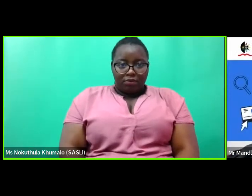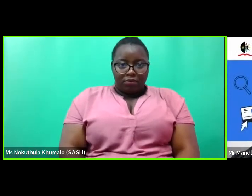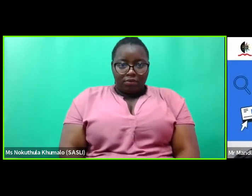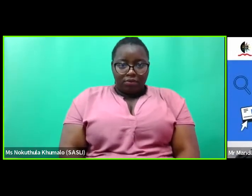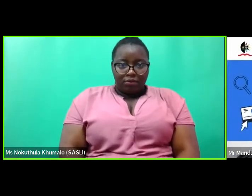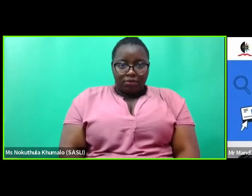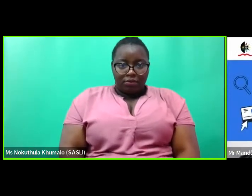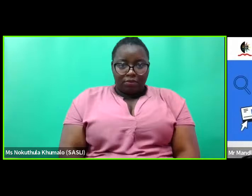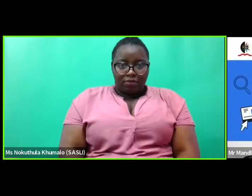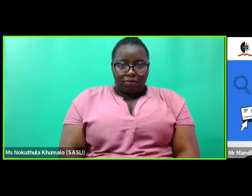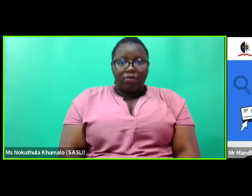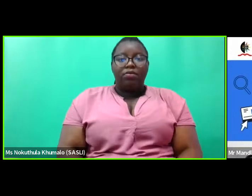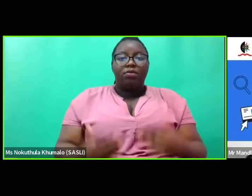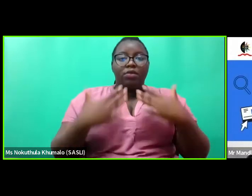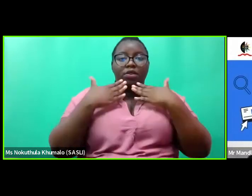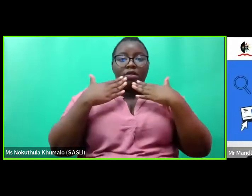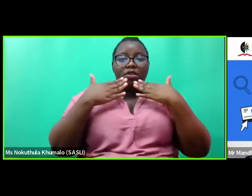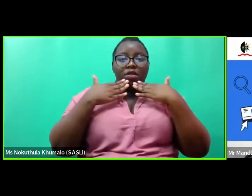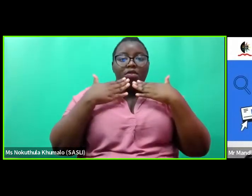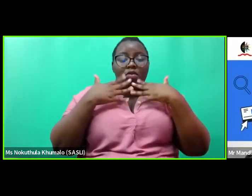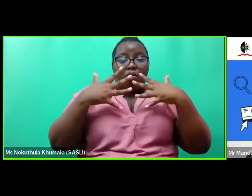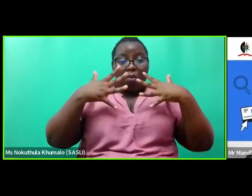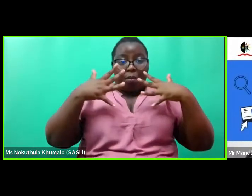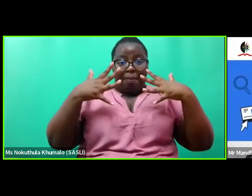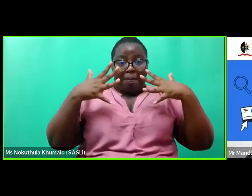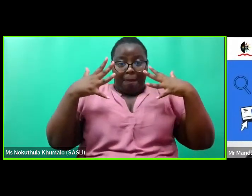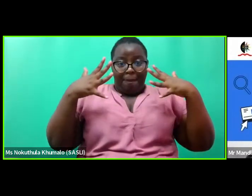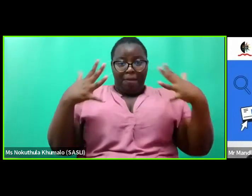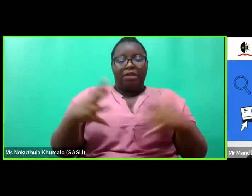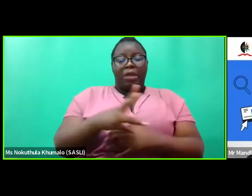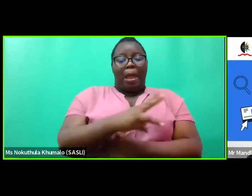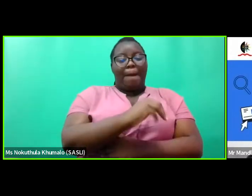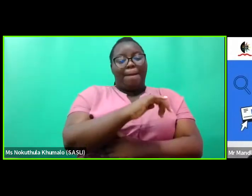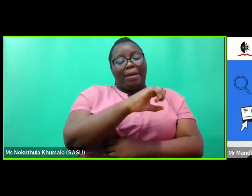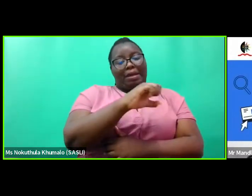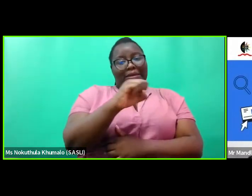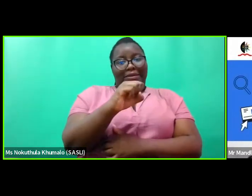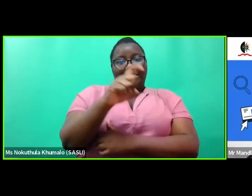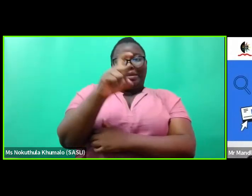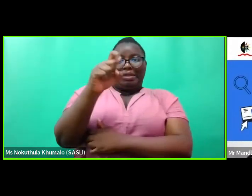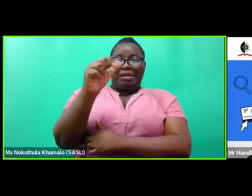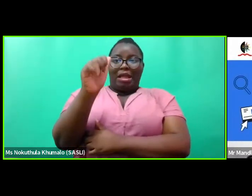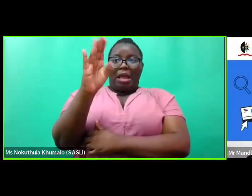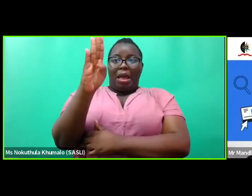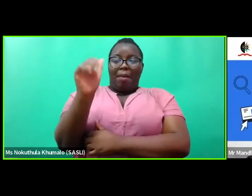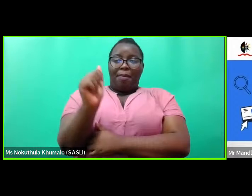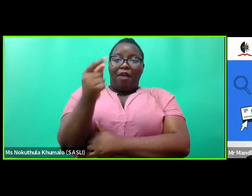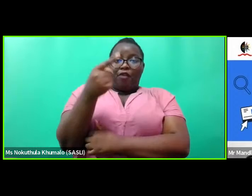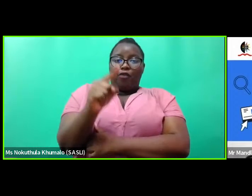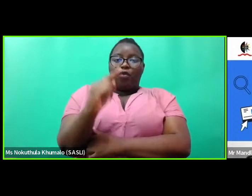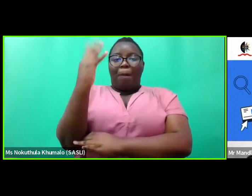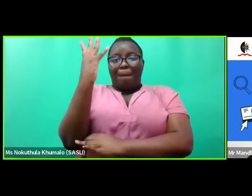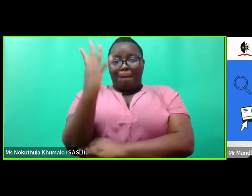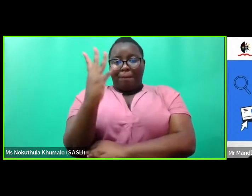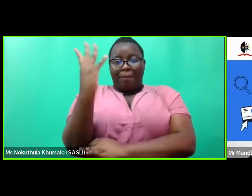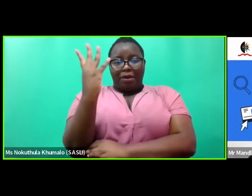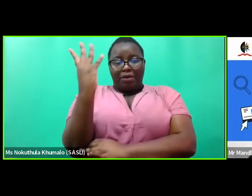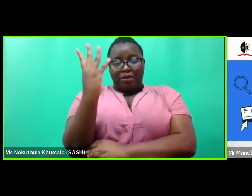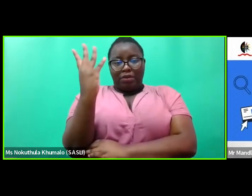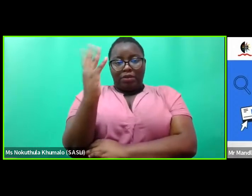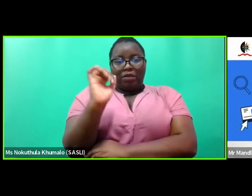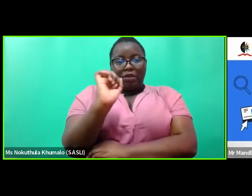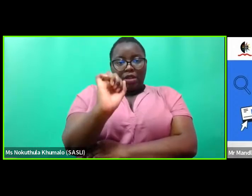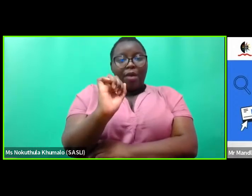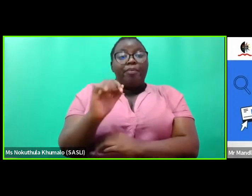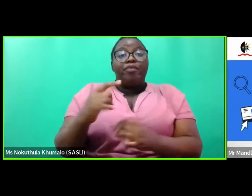Thank you very much, Ms. Klaba, for the presentation. I do